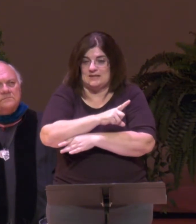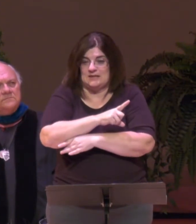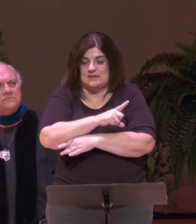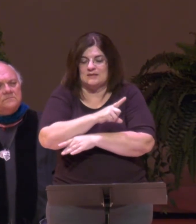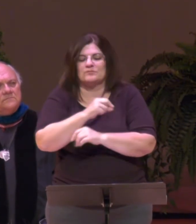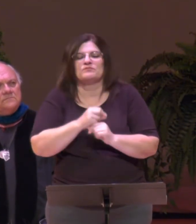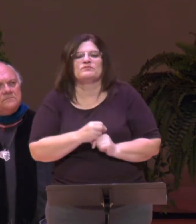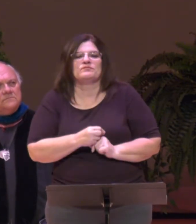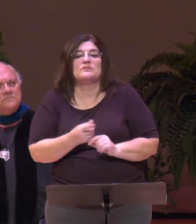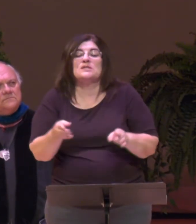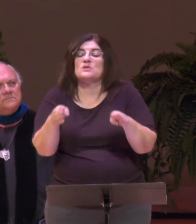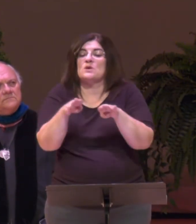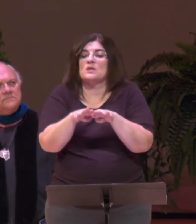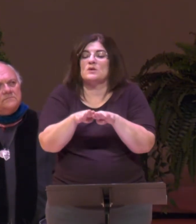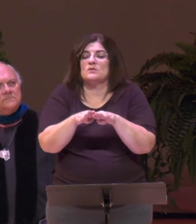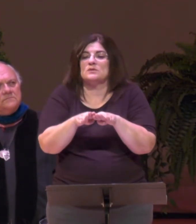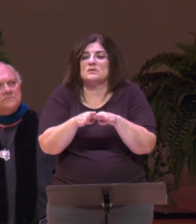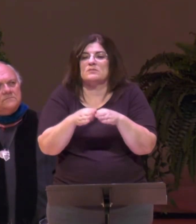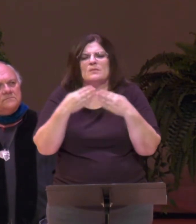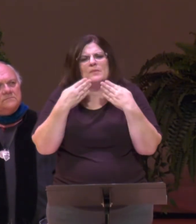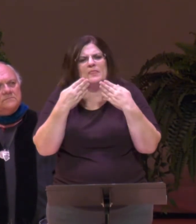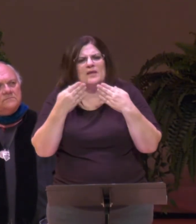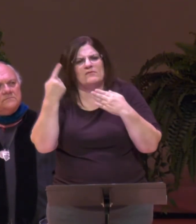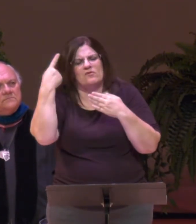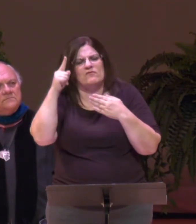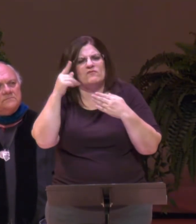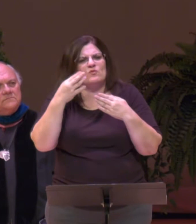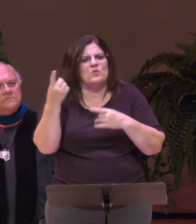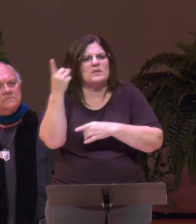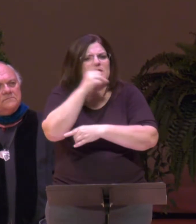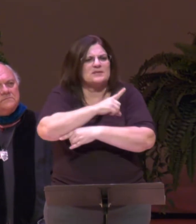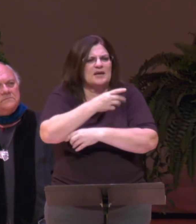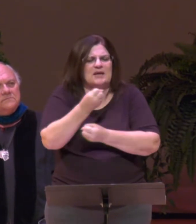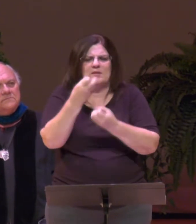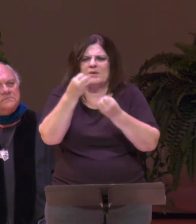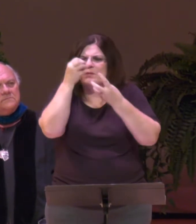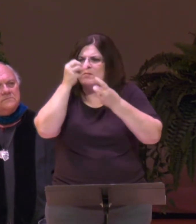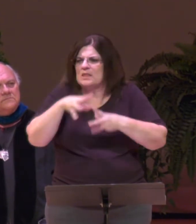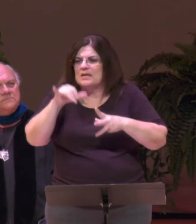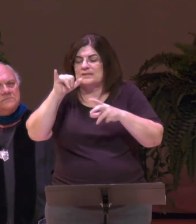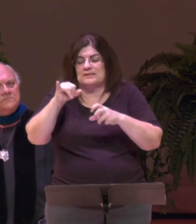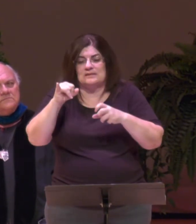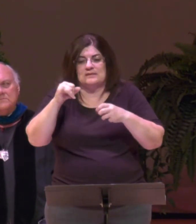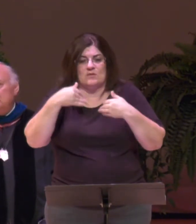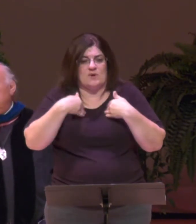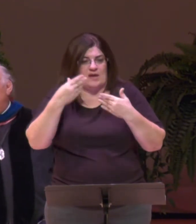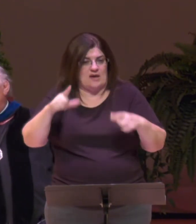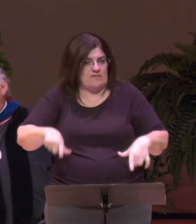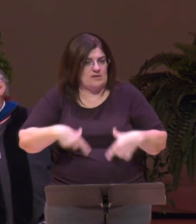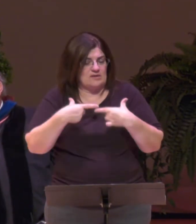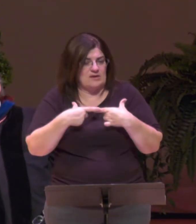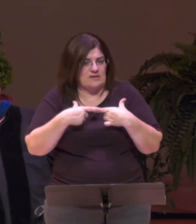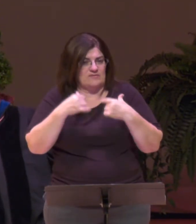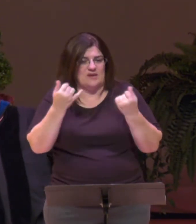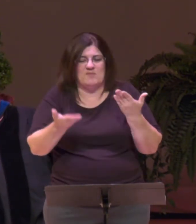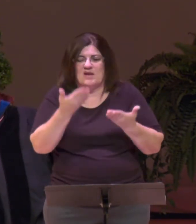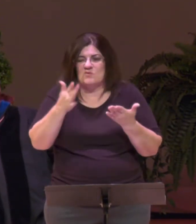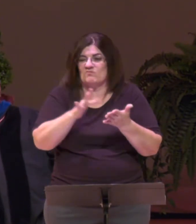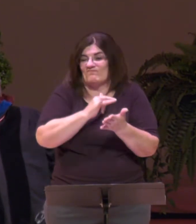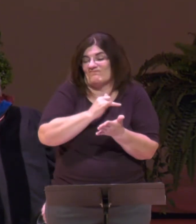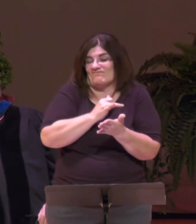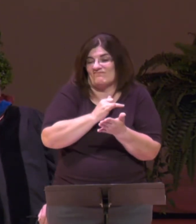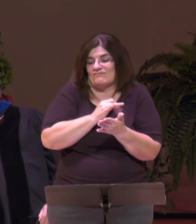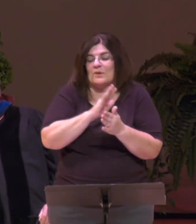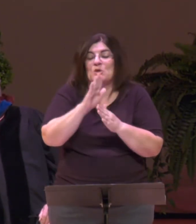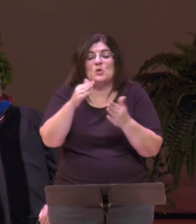In closing, be thankful for this day and the many blessings of life that we often take for granted. Your new degree has enabled you to